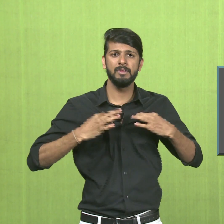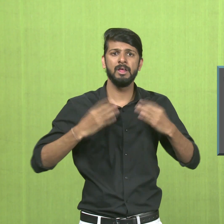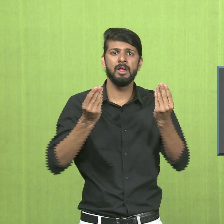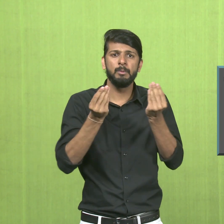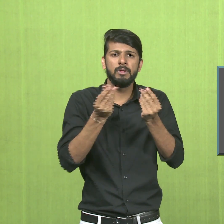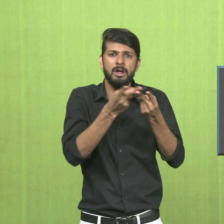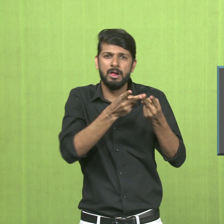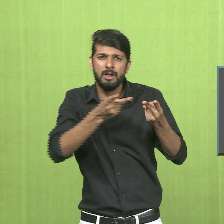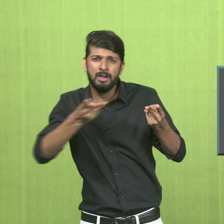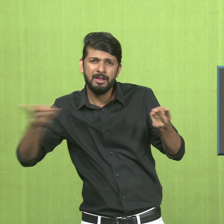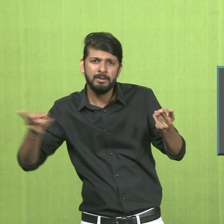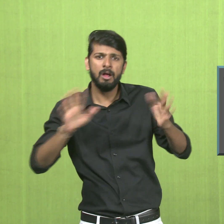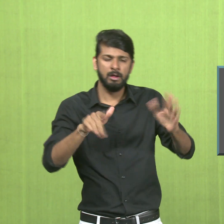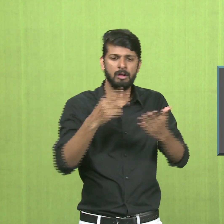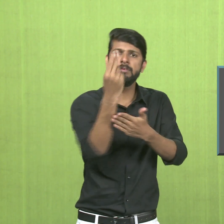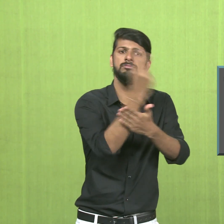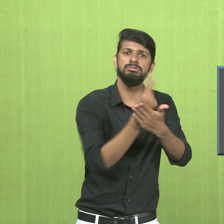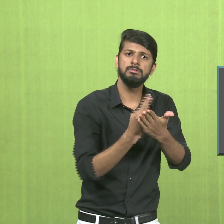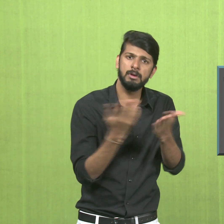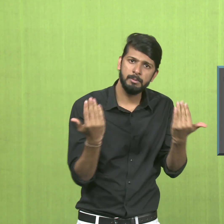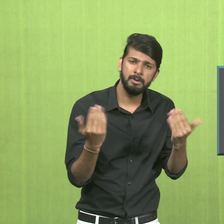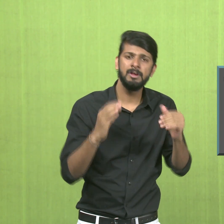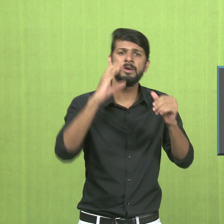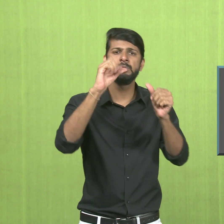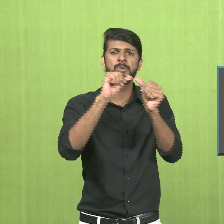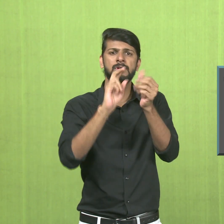and rendering the paintings on fabric,